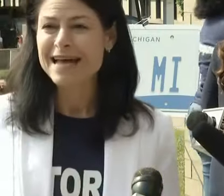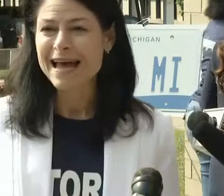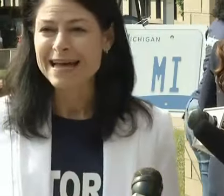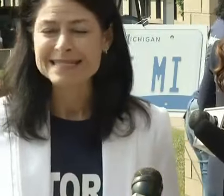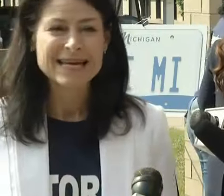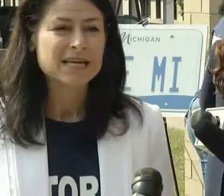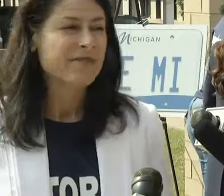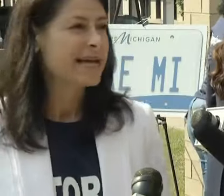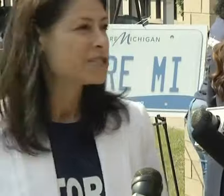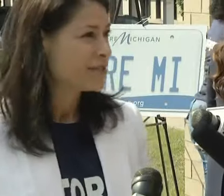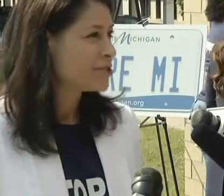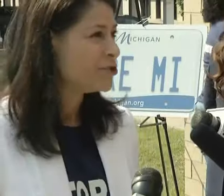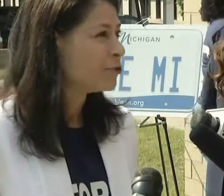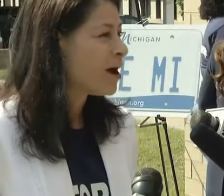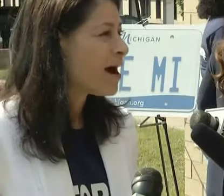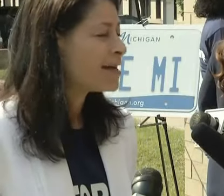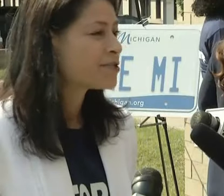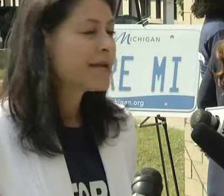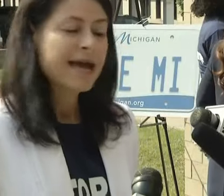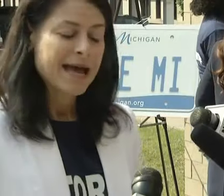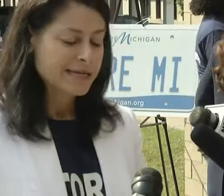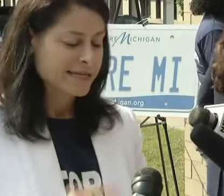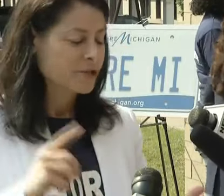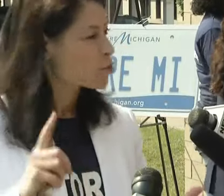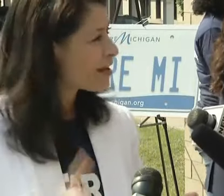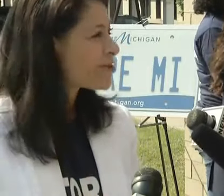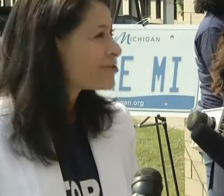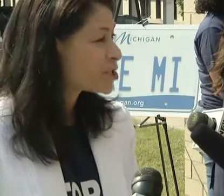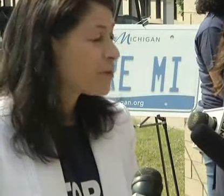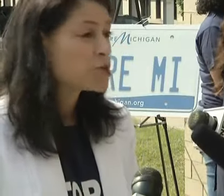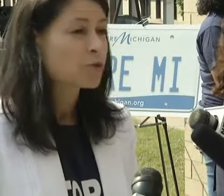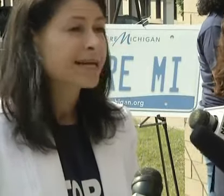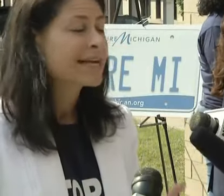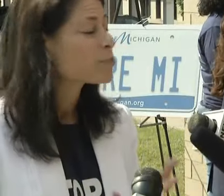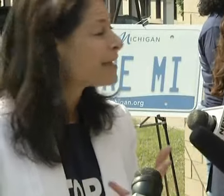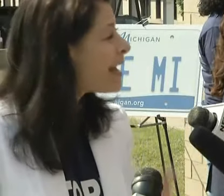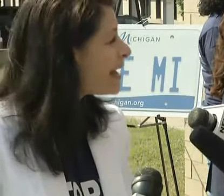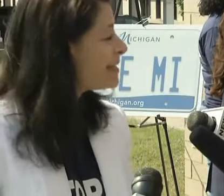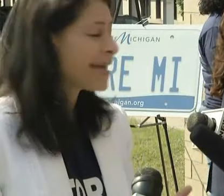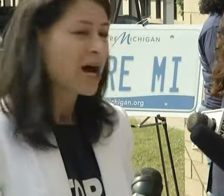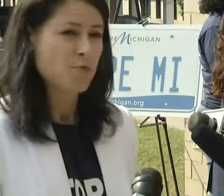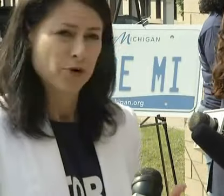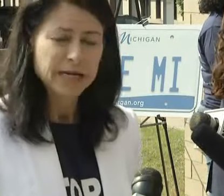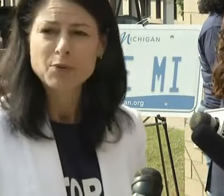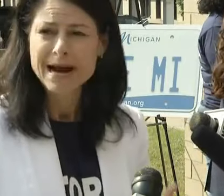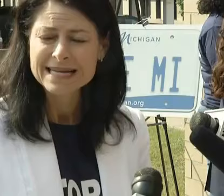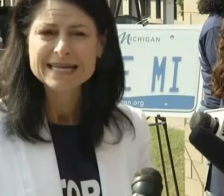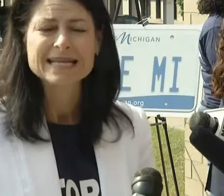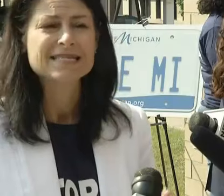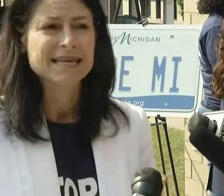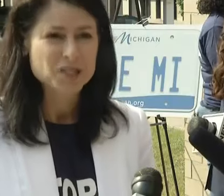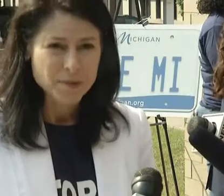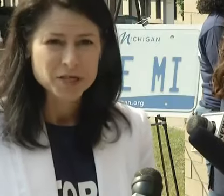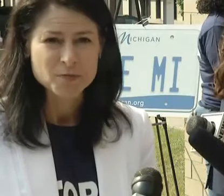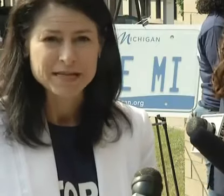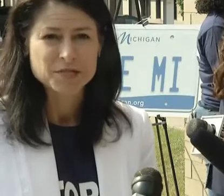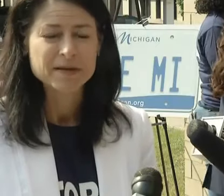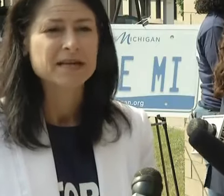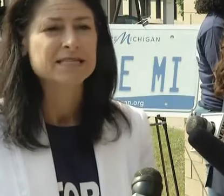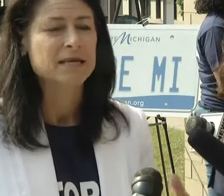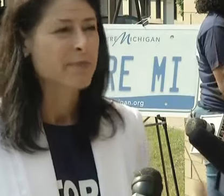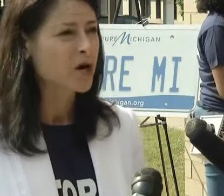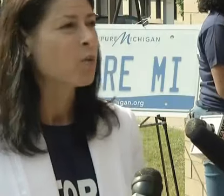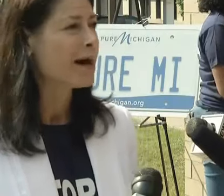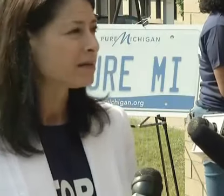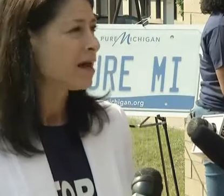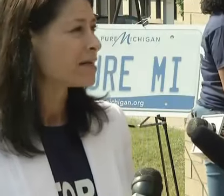here today to take advantage of these new laws and to get their records expunged. We're going to actually be handing out pre-processed expungements